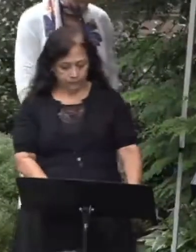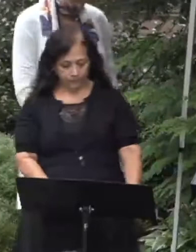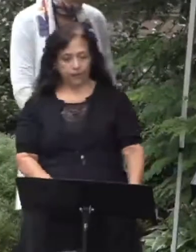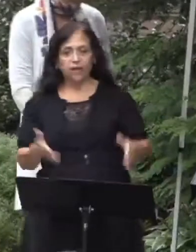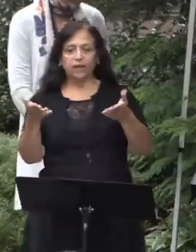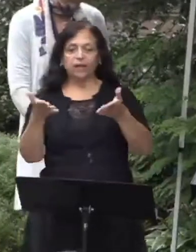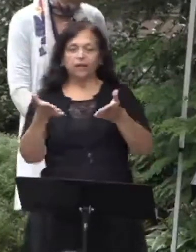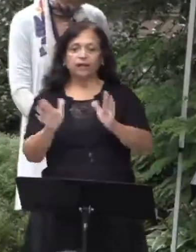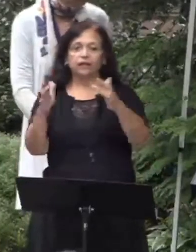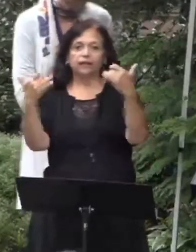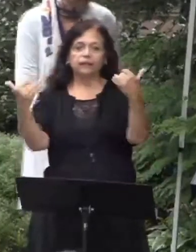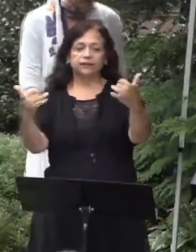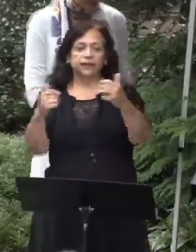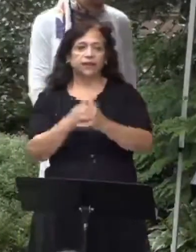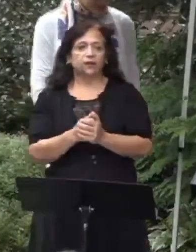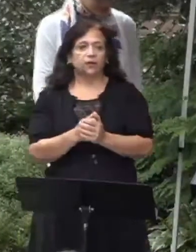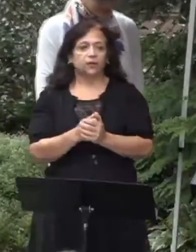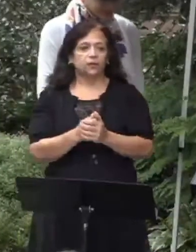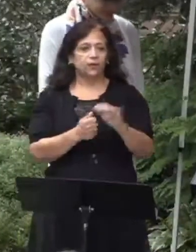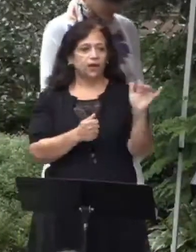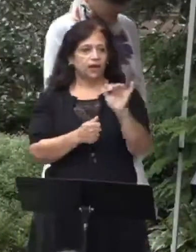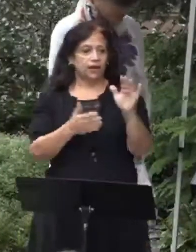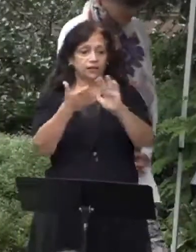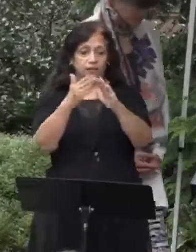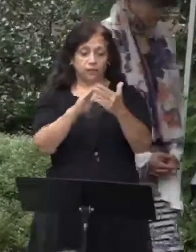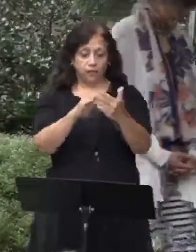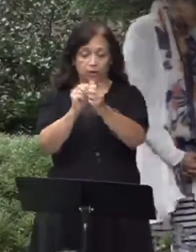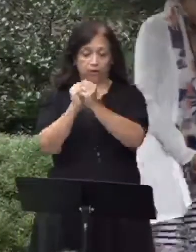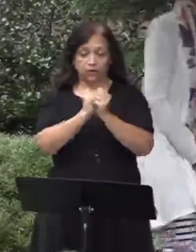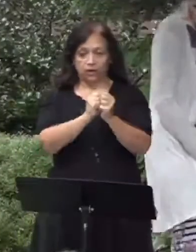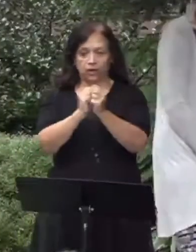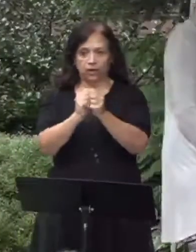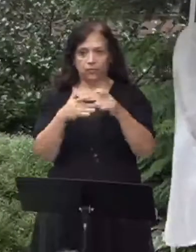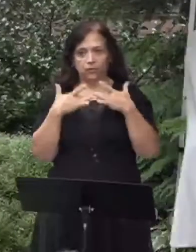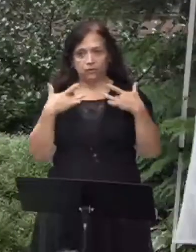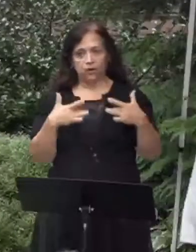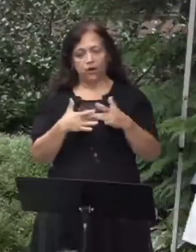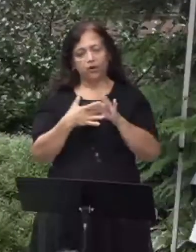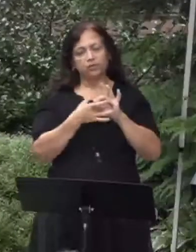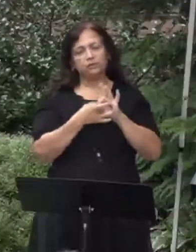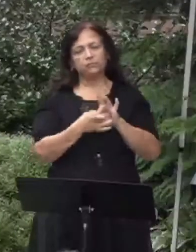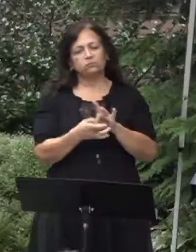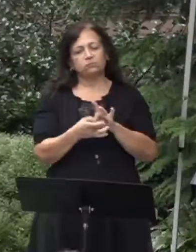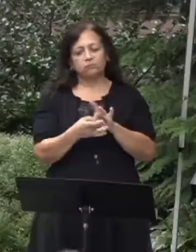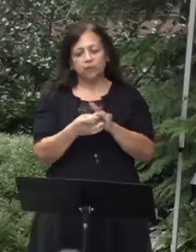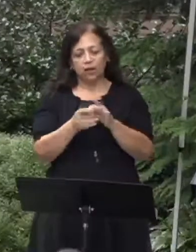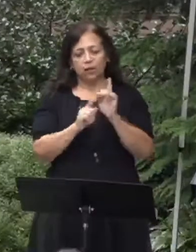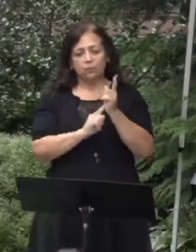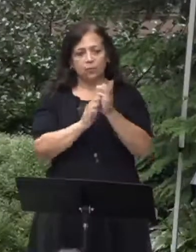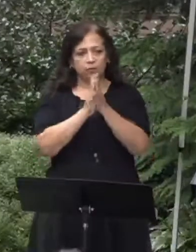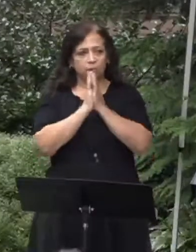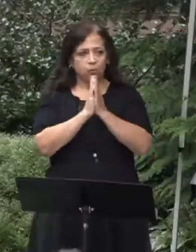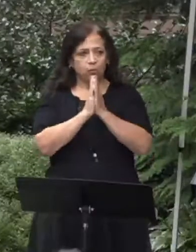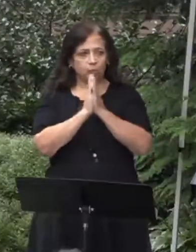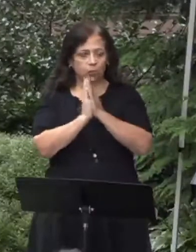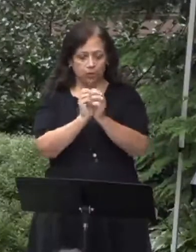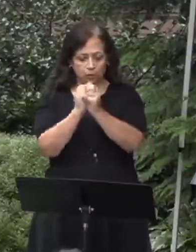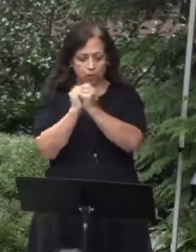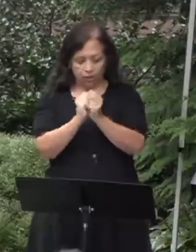Let us now, as a community, draw our hearts into a moment of prayer together.